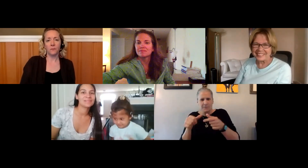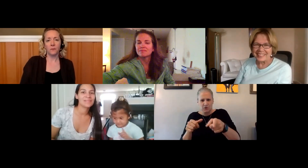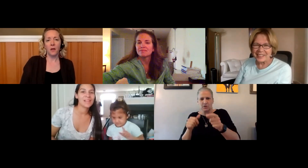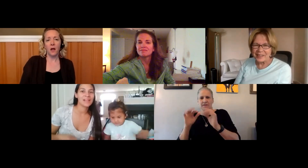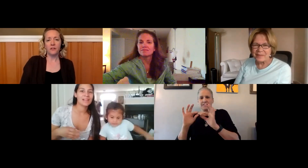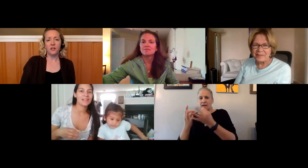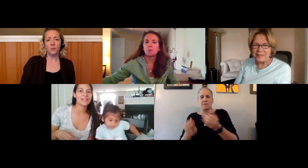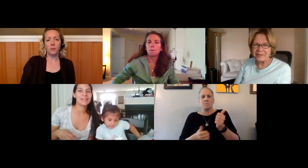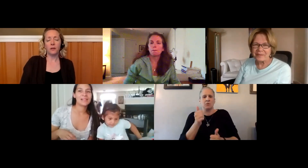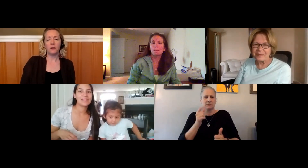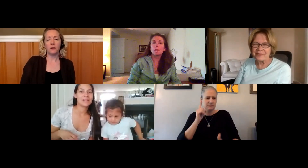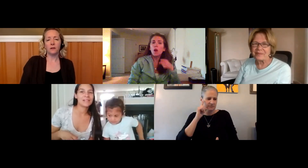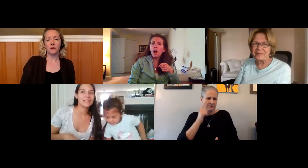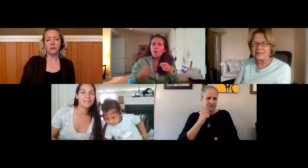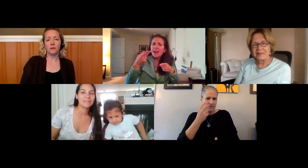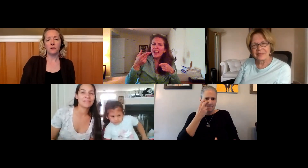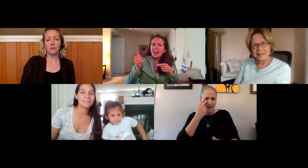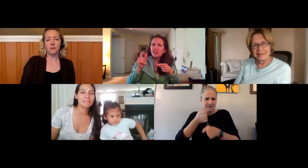I think you're probably,